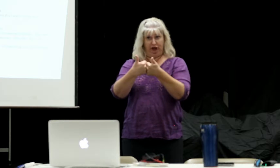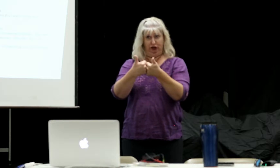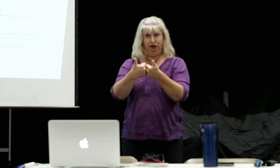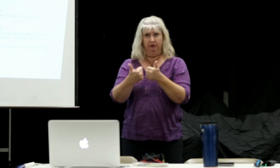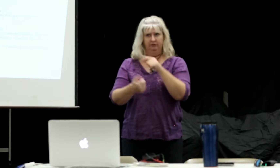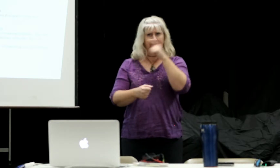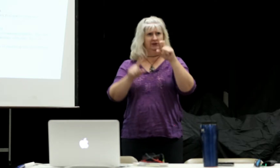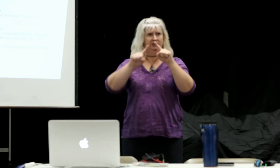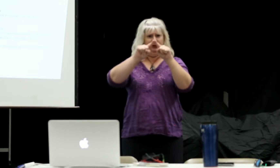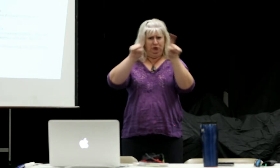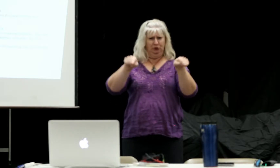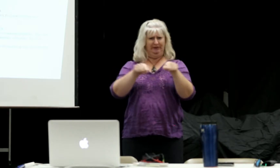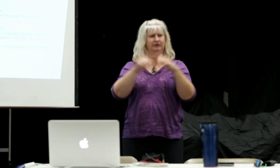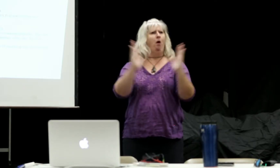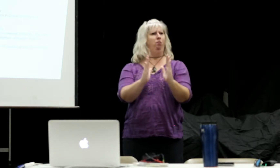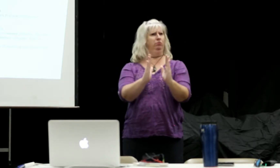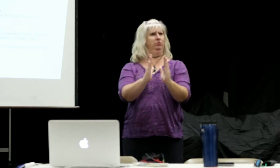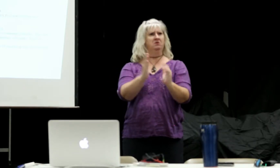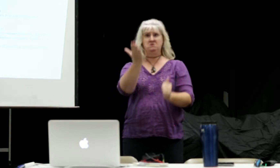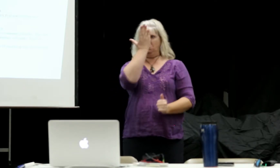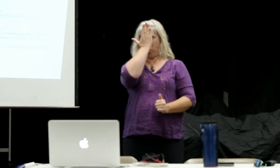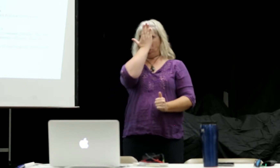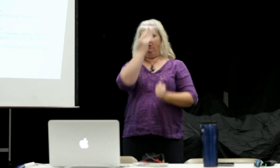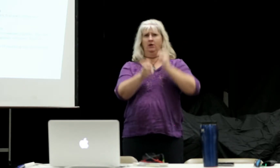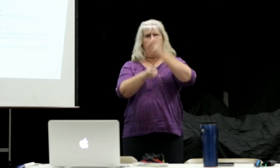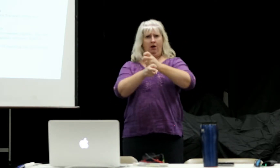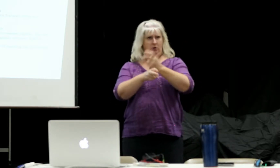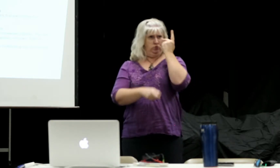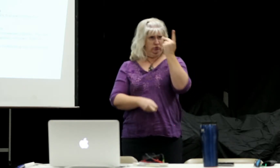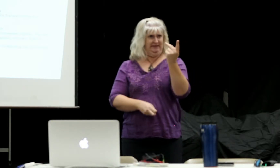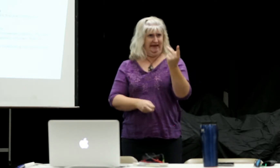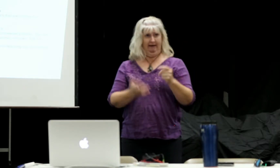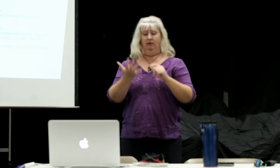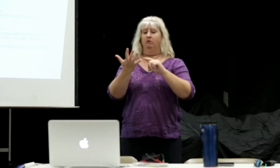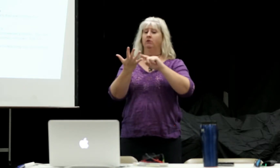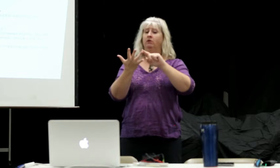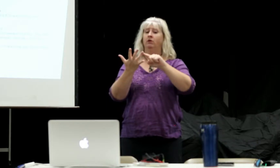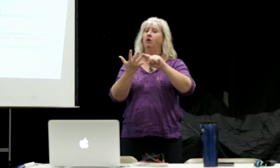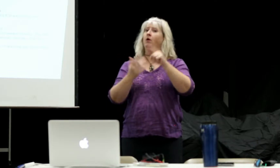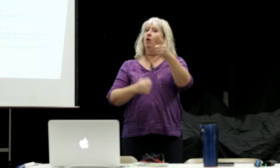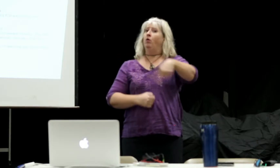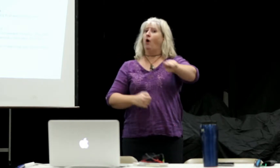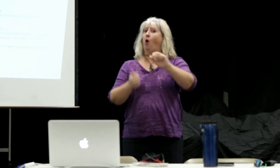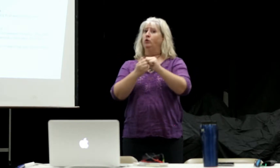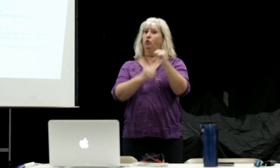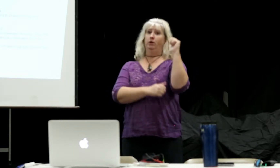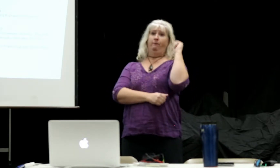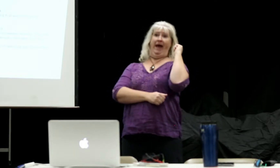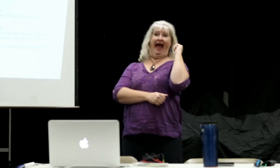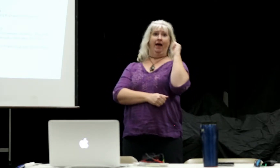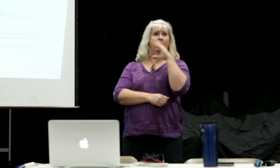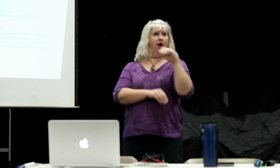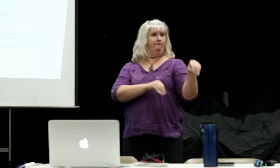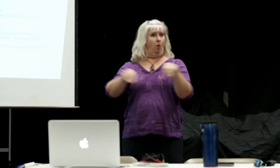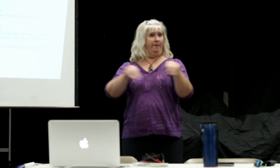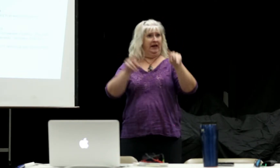have visual challenges, because the screen typically is small and hard to see, for those who